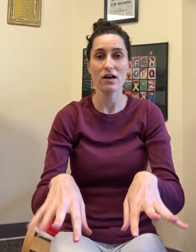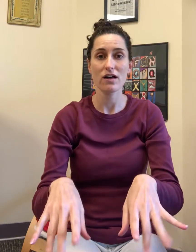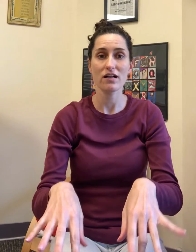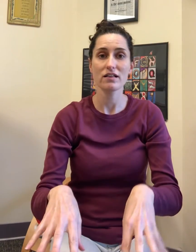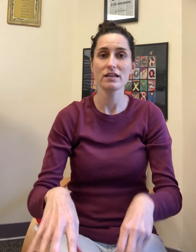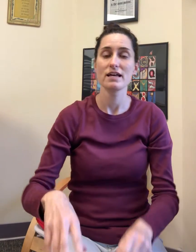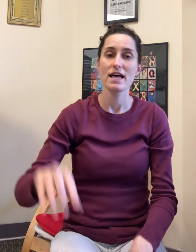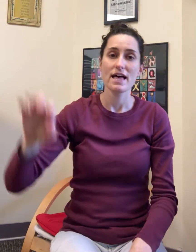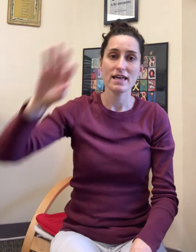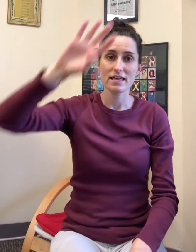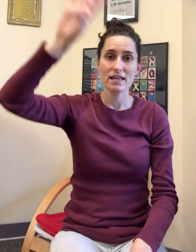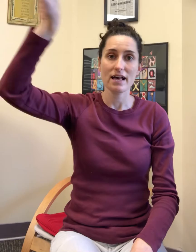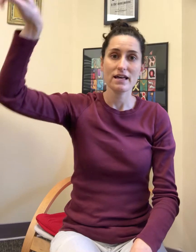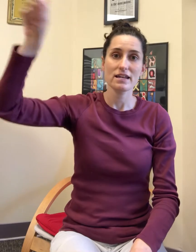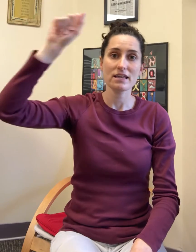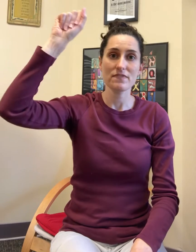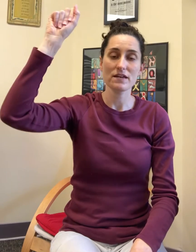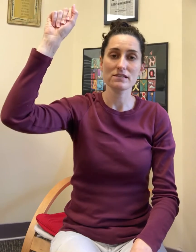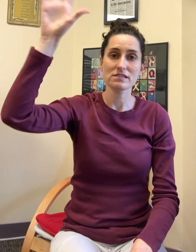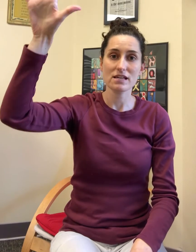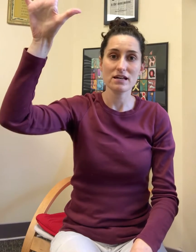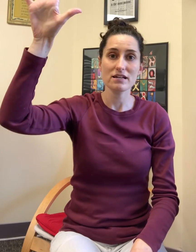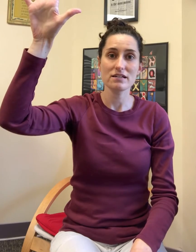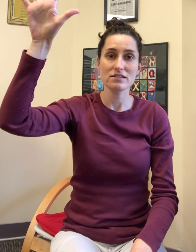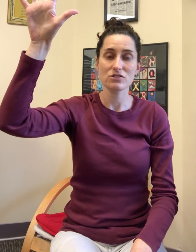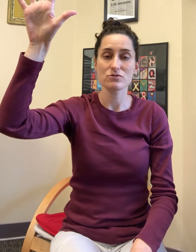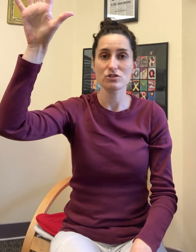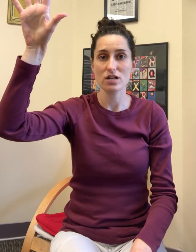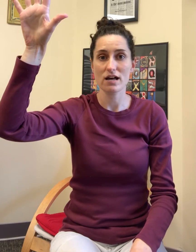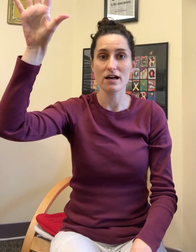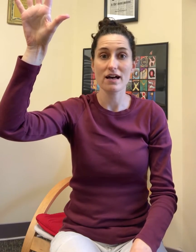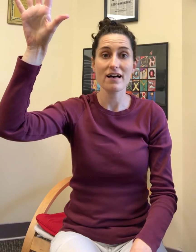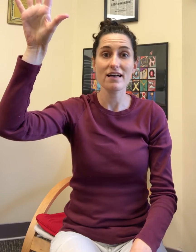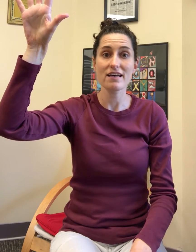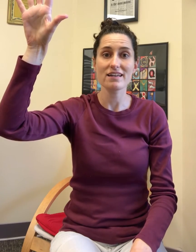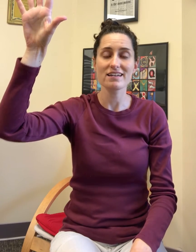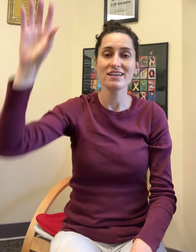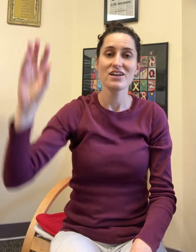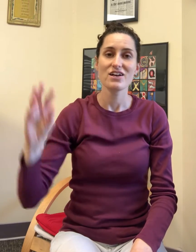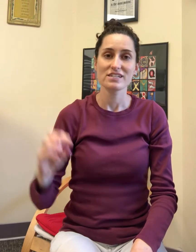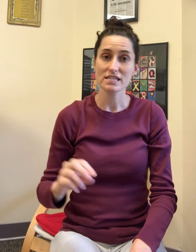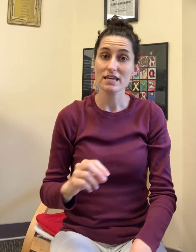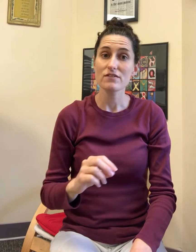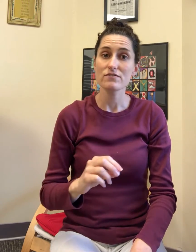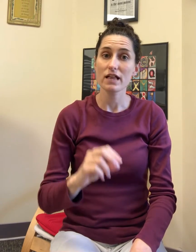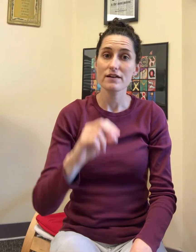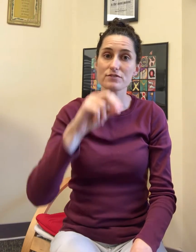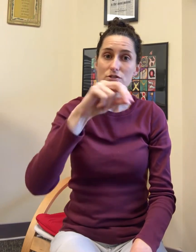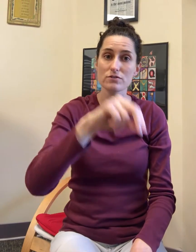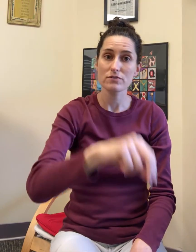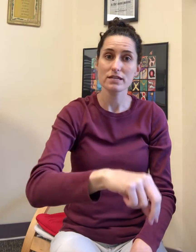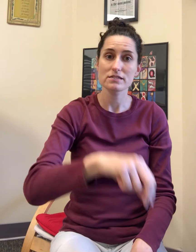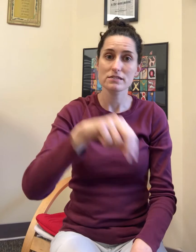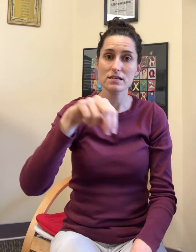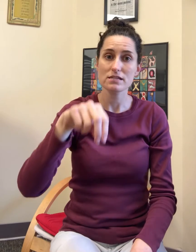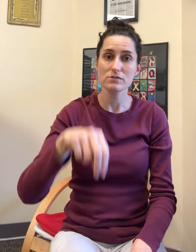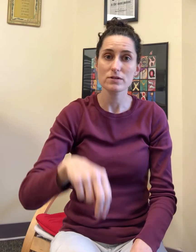and I need the sun to shine, to give life to the seeds we